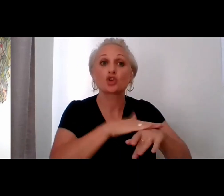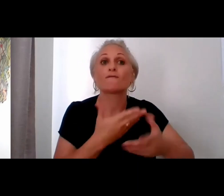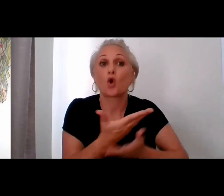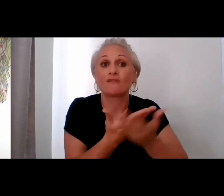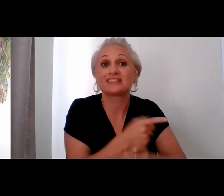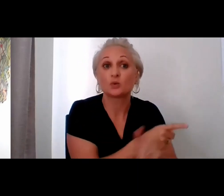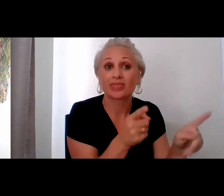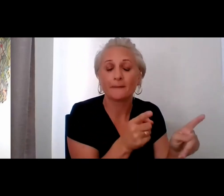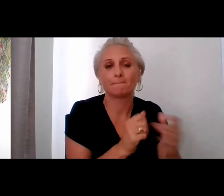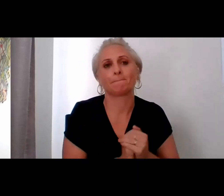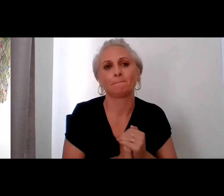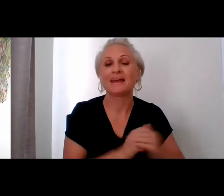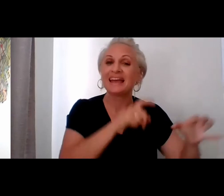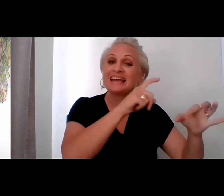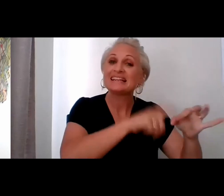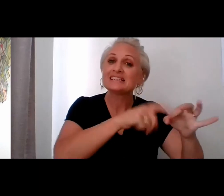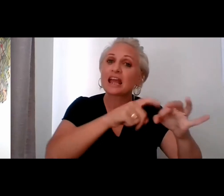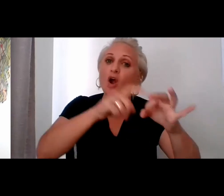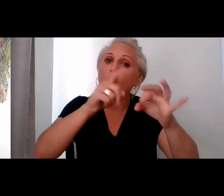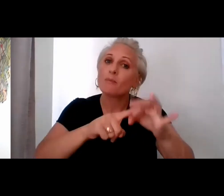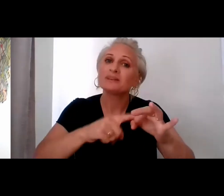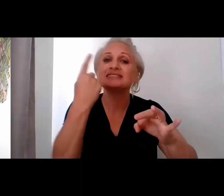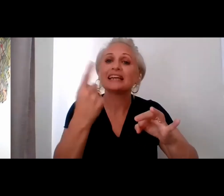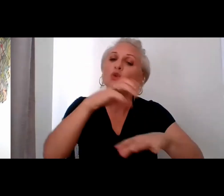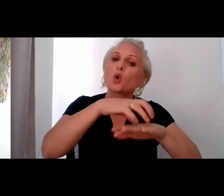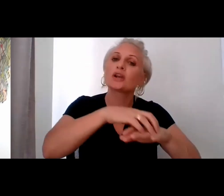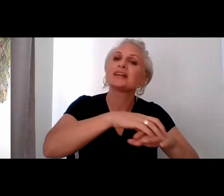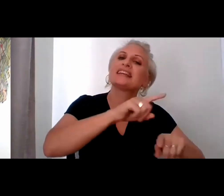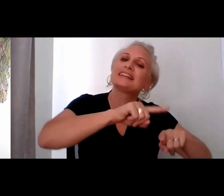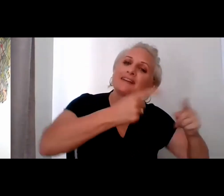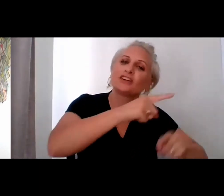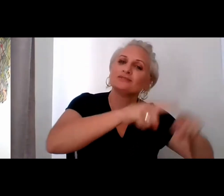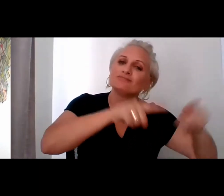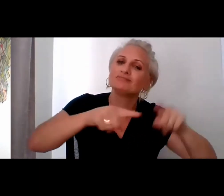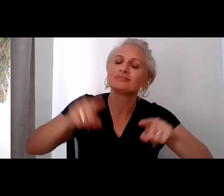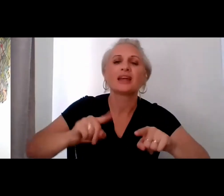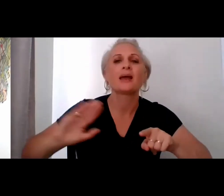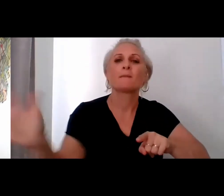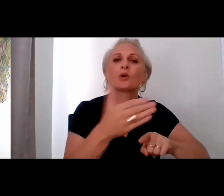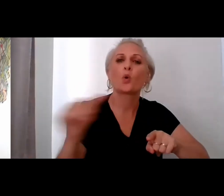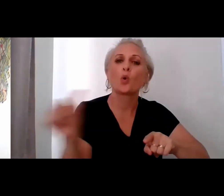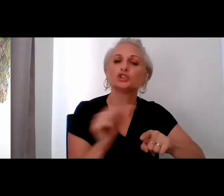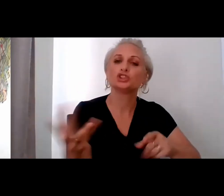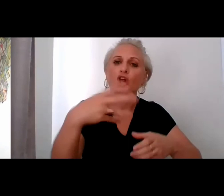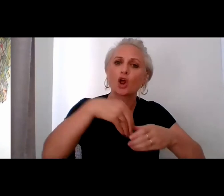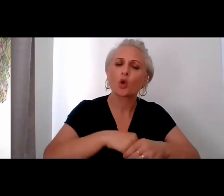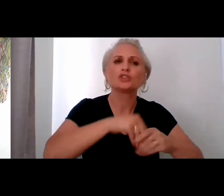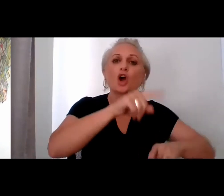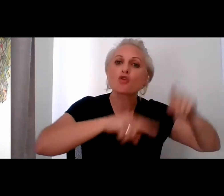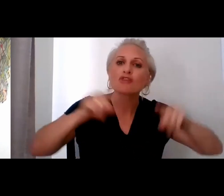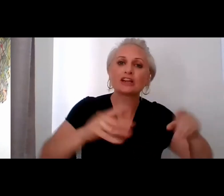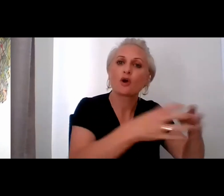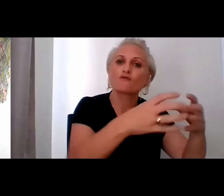Stakeholders will differ between your organisations, but all should include the different groups within the disability